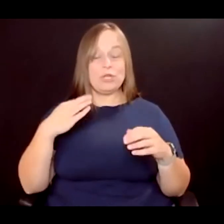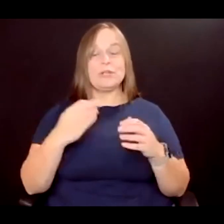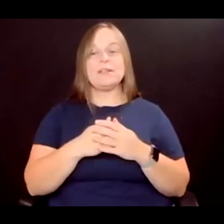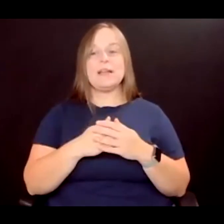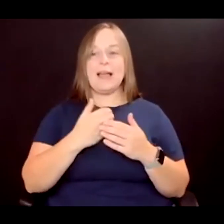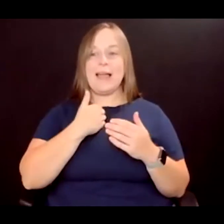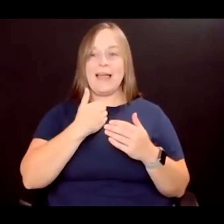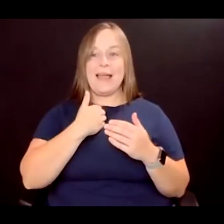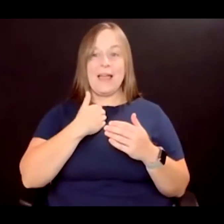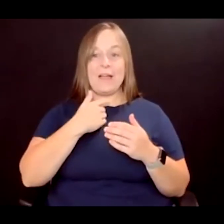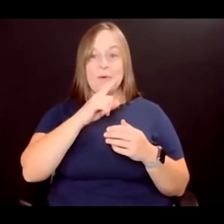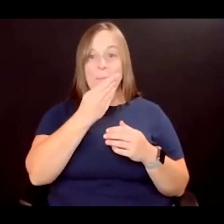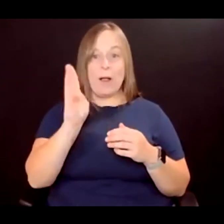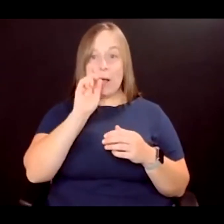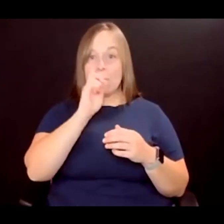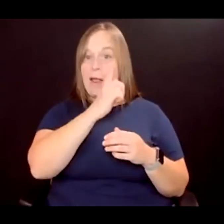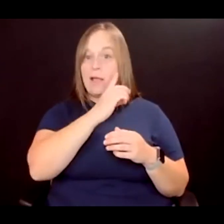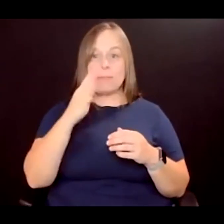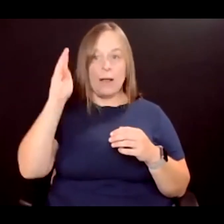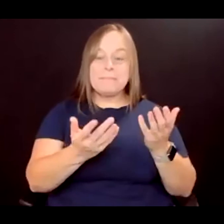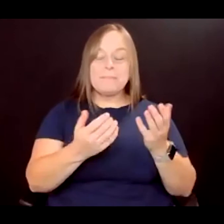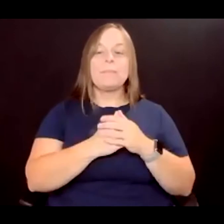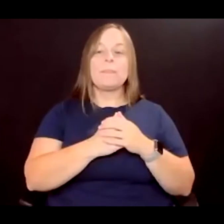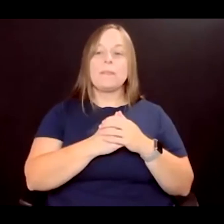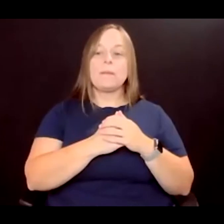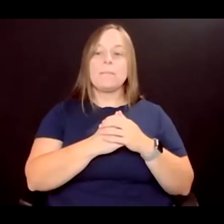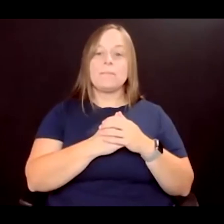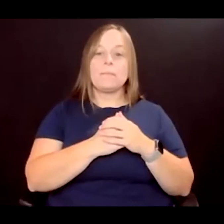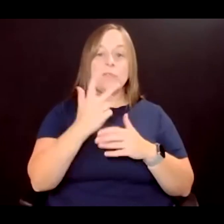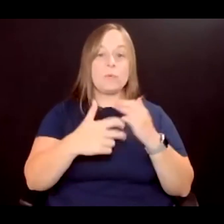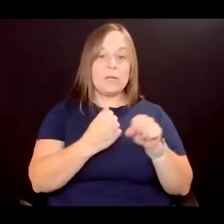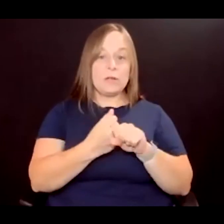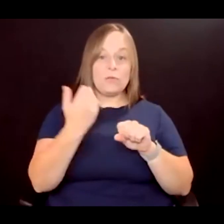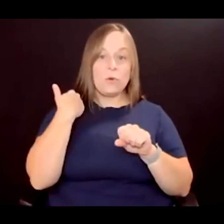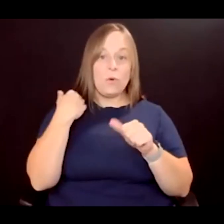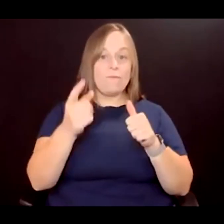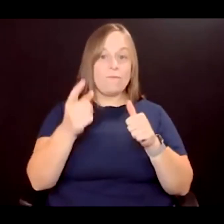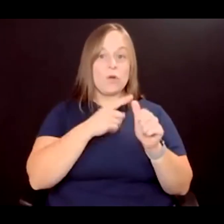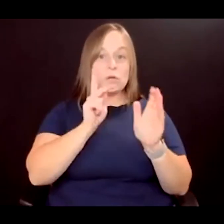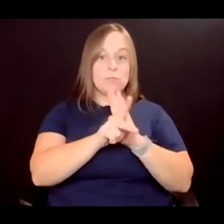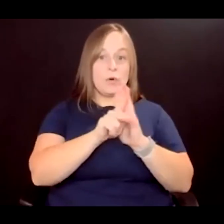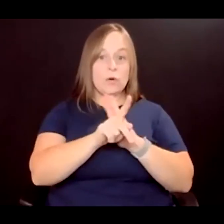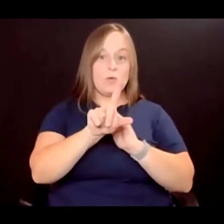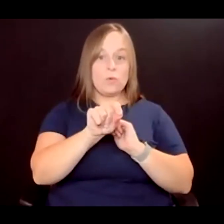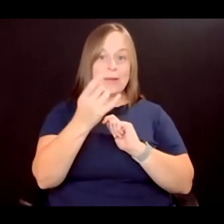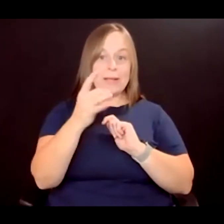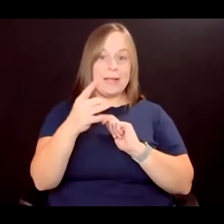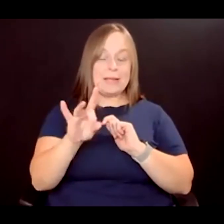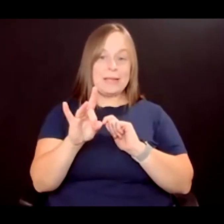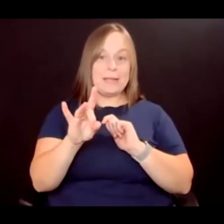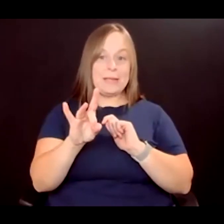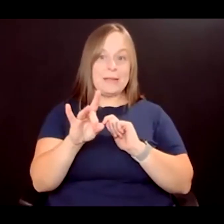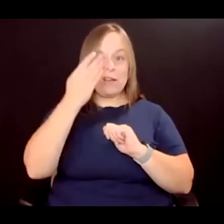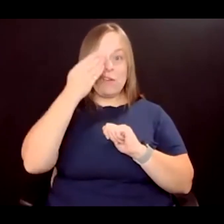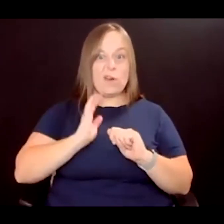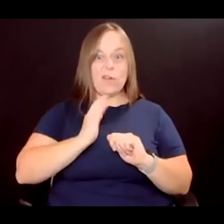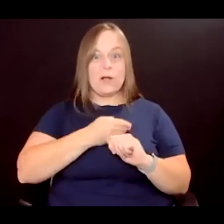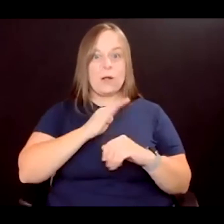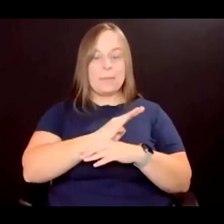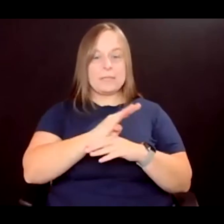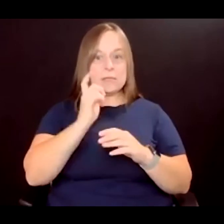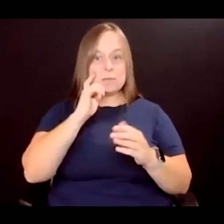So, Greg, if you want to give us a brief intro of who you are, what you stand for, how